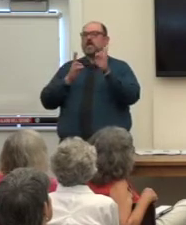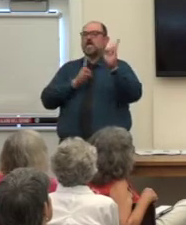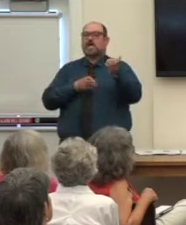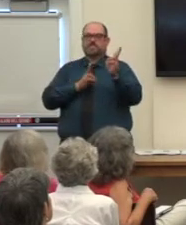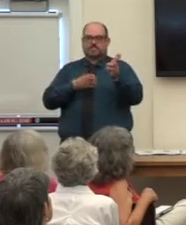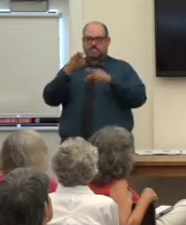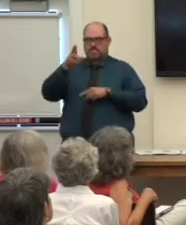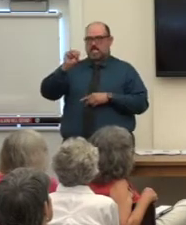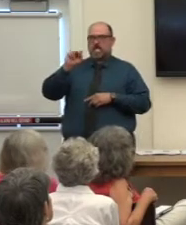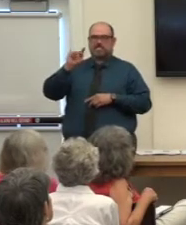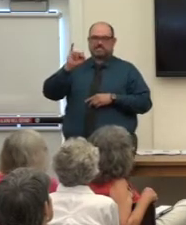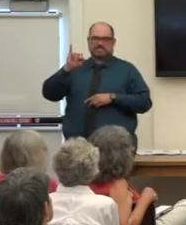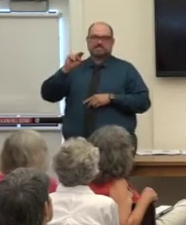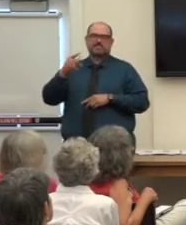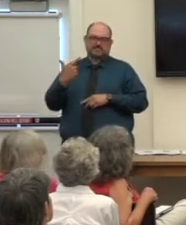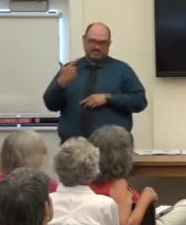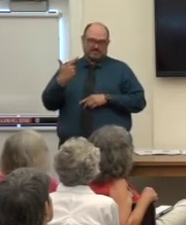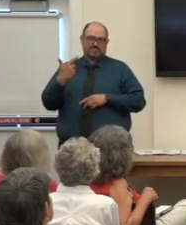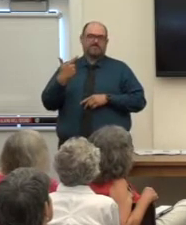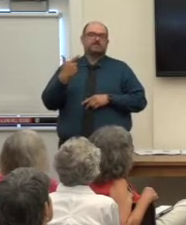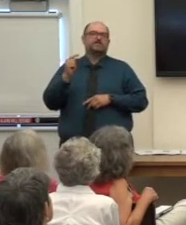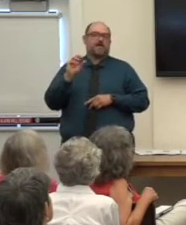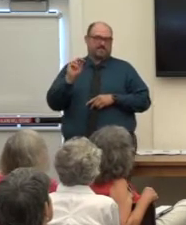was a historian